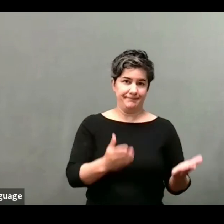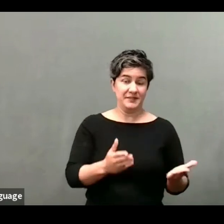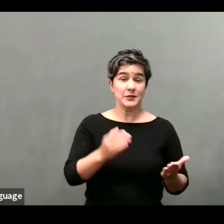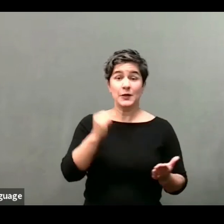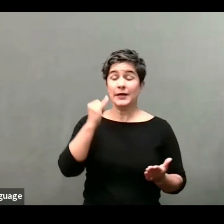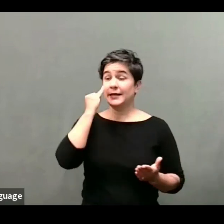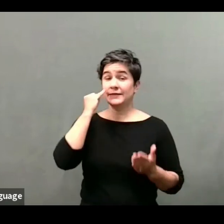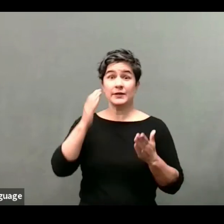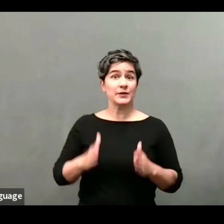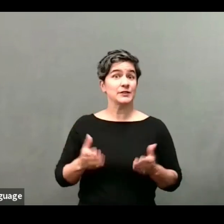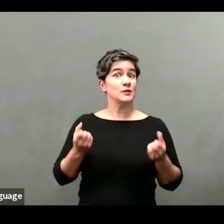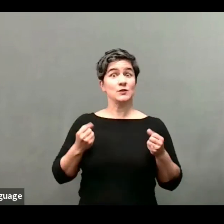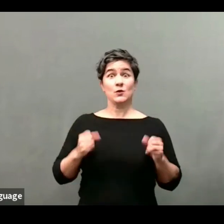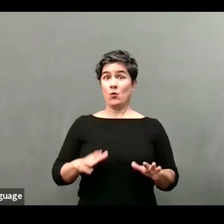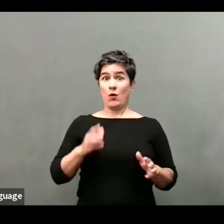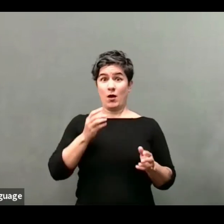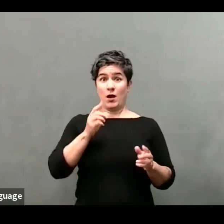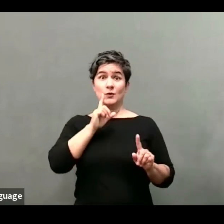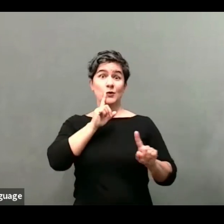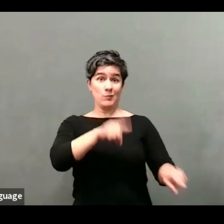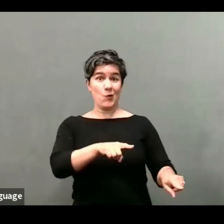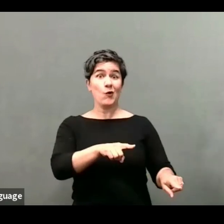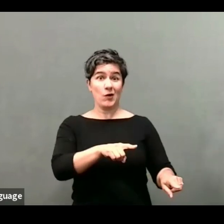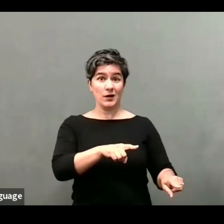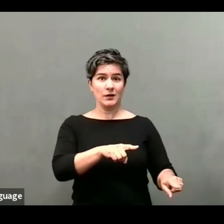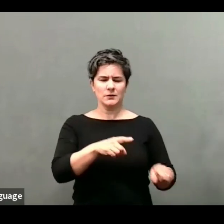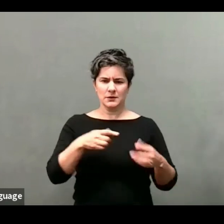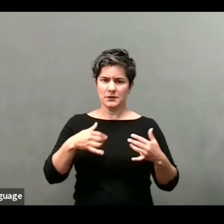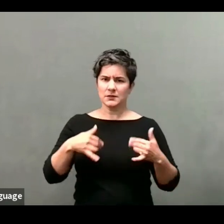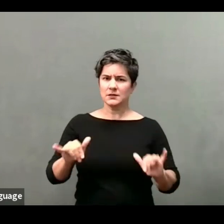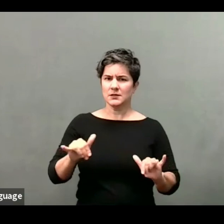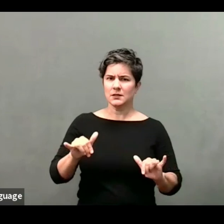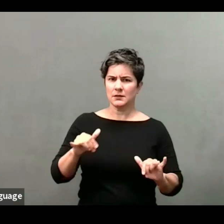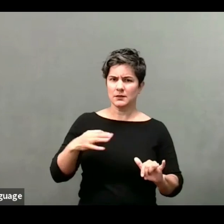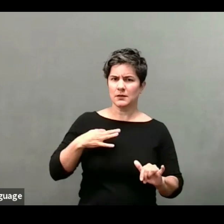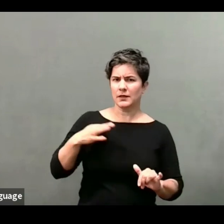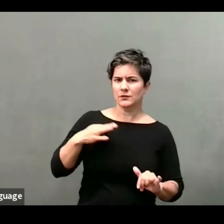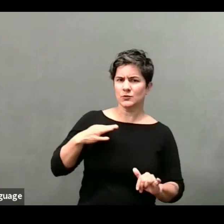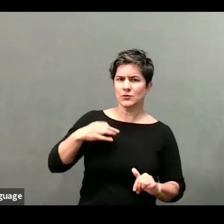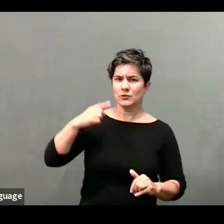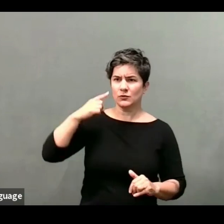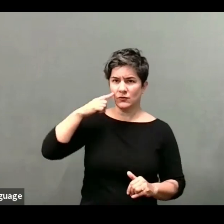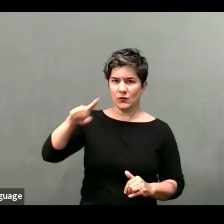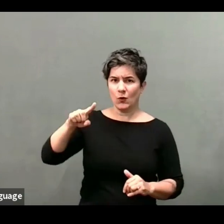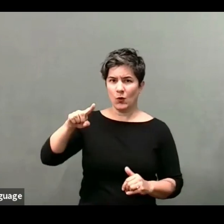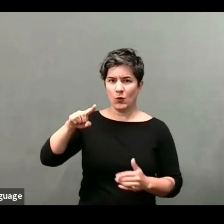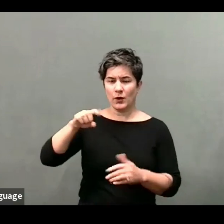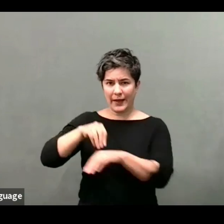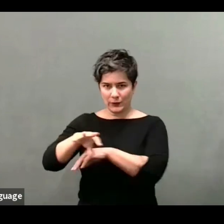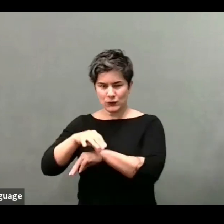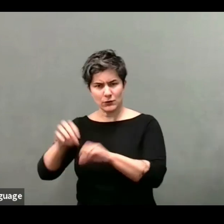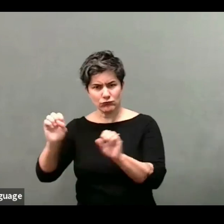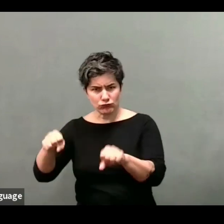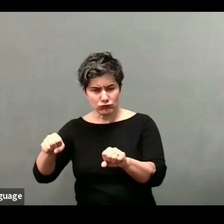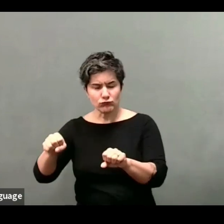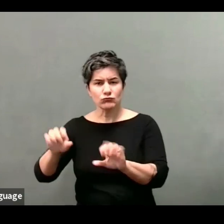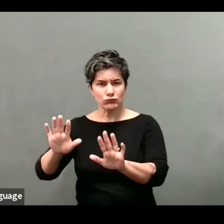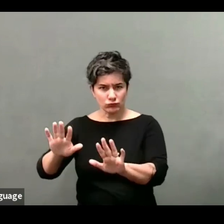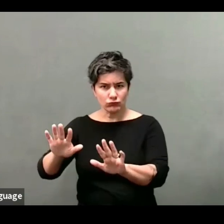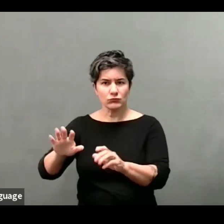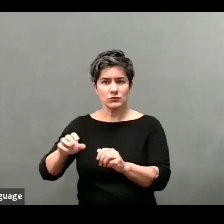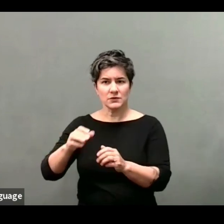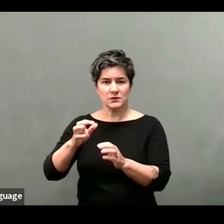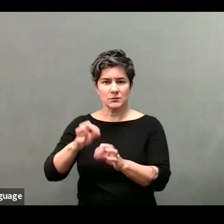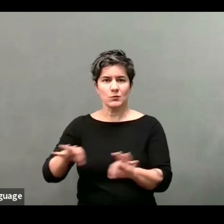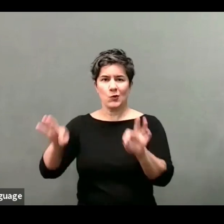does not want to report the crime, like Nicole said, they are still eligible for those counseling sessions. And